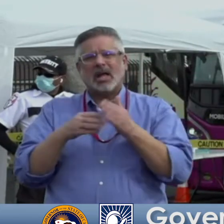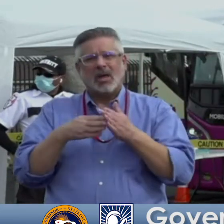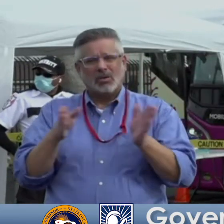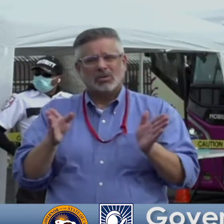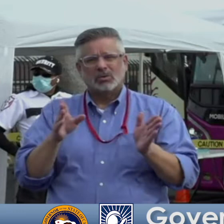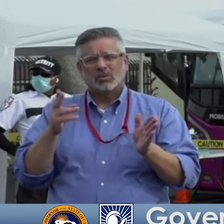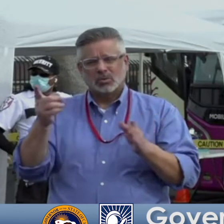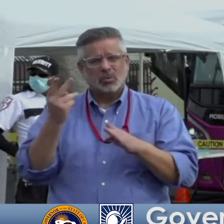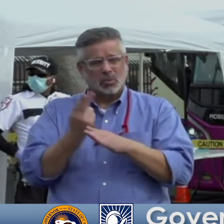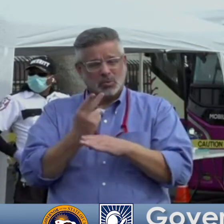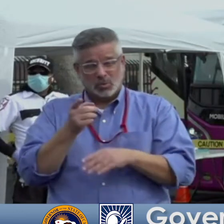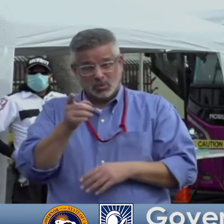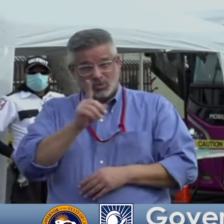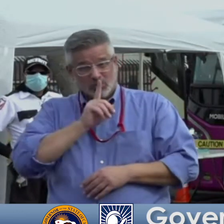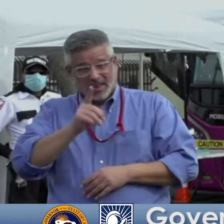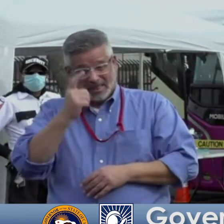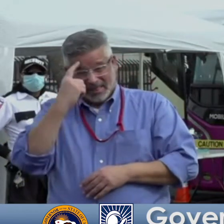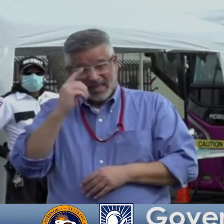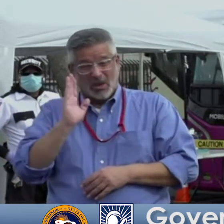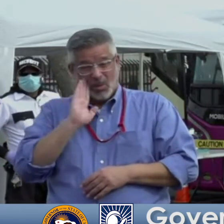That's right.